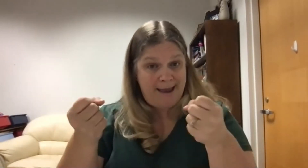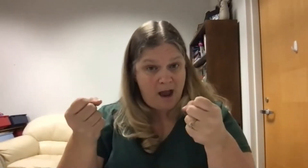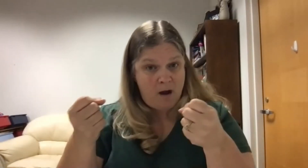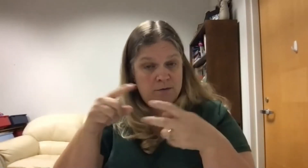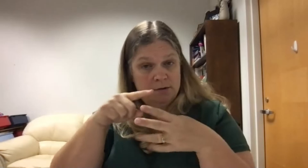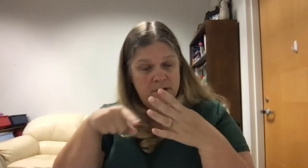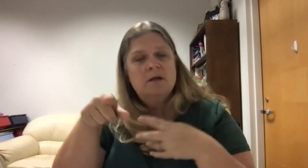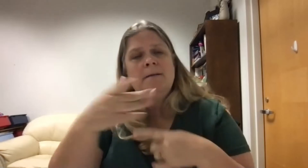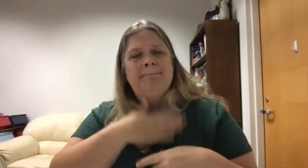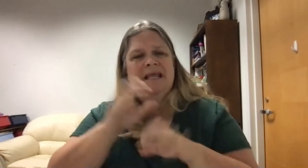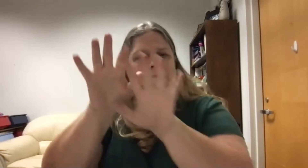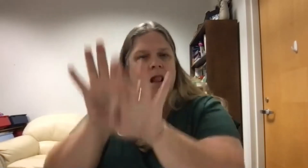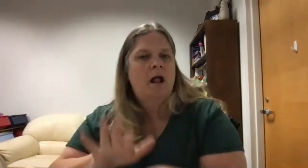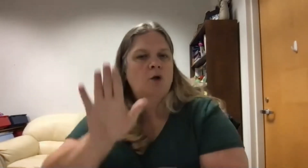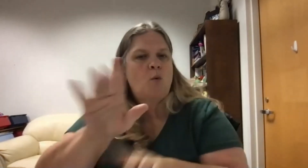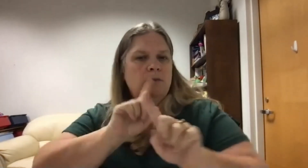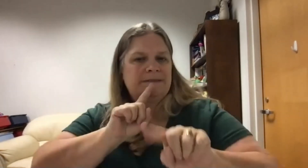we return from the breakout,